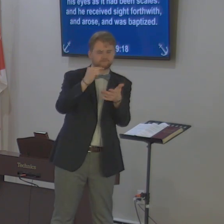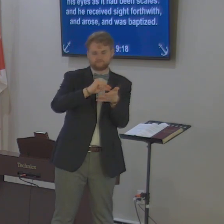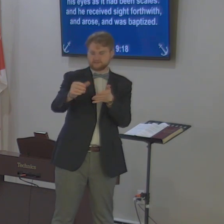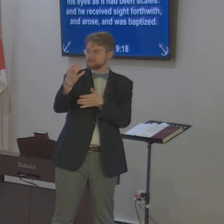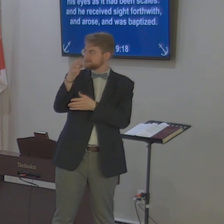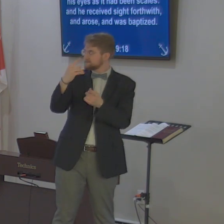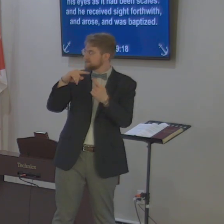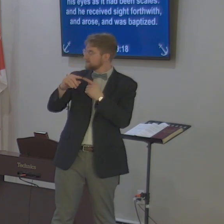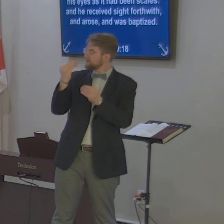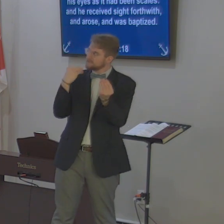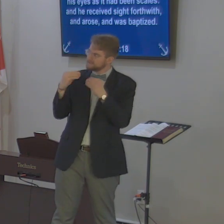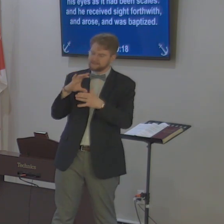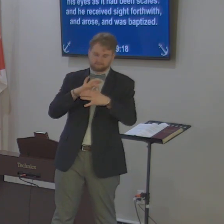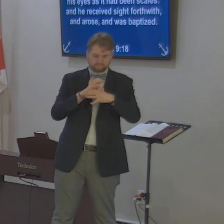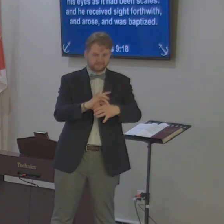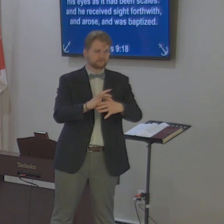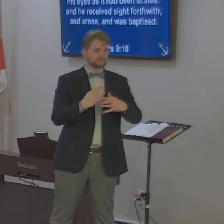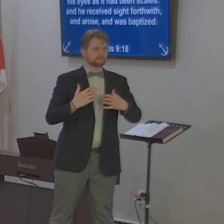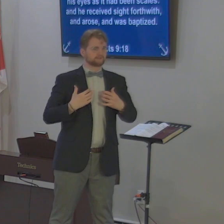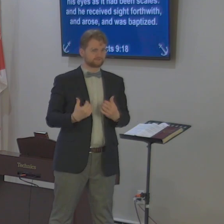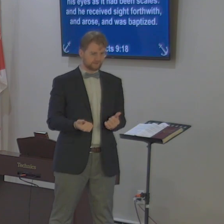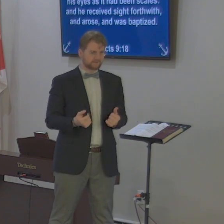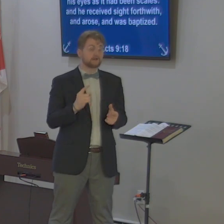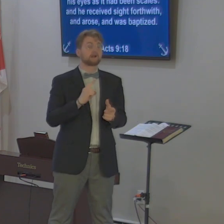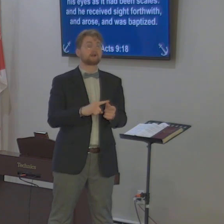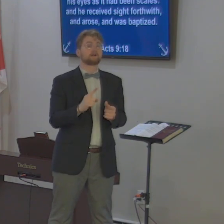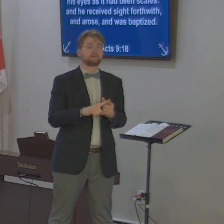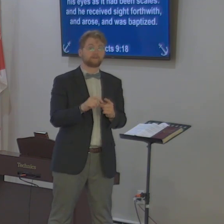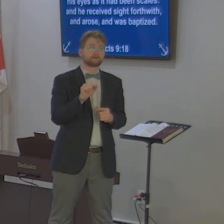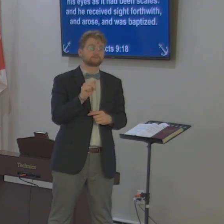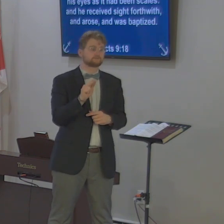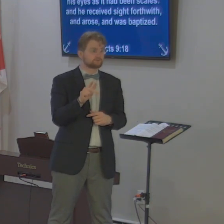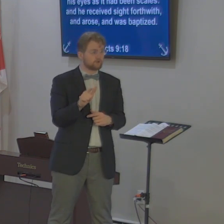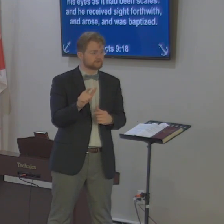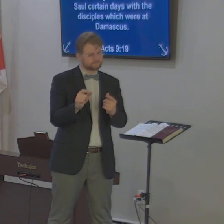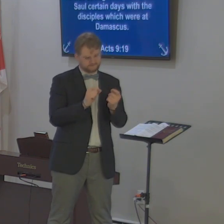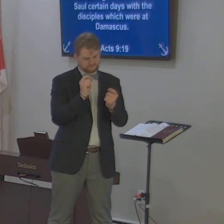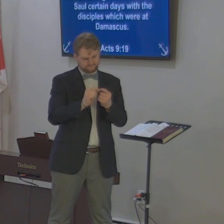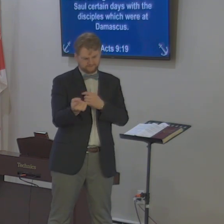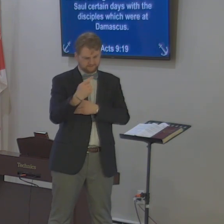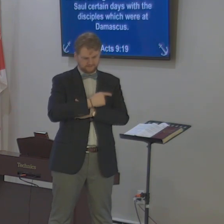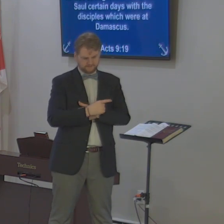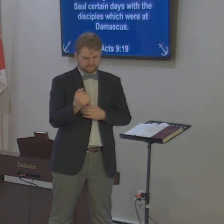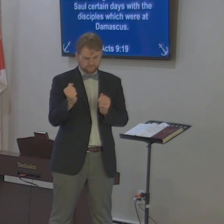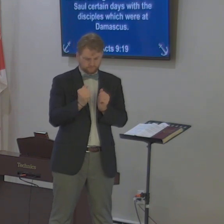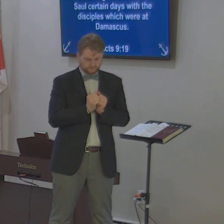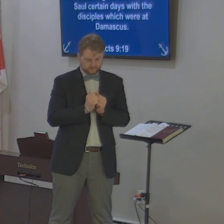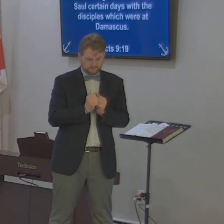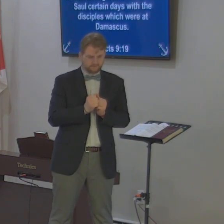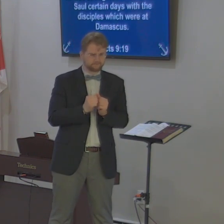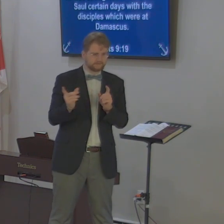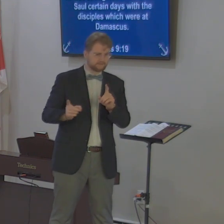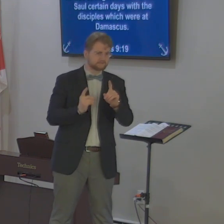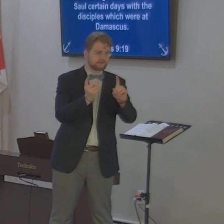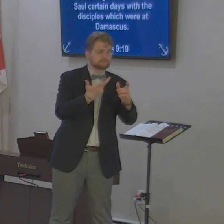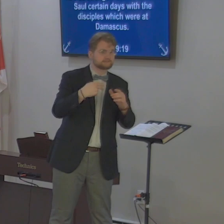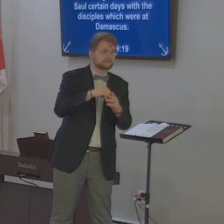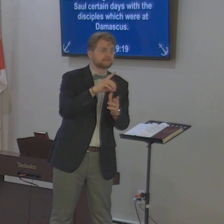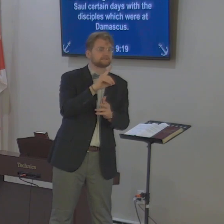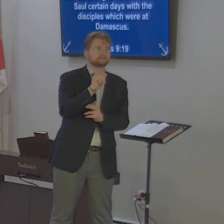received meat, he was strengthened. Then was Saul certain days with the disciples which were at Damascus.